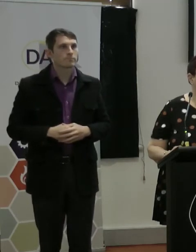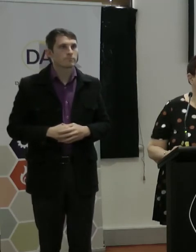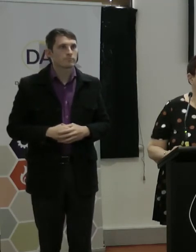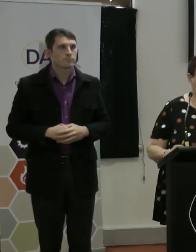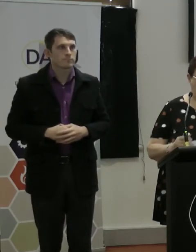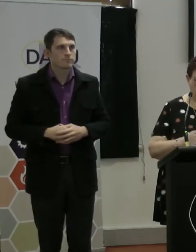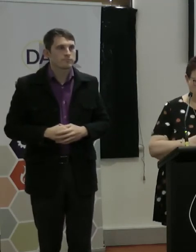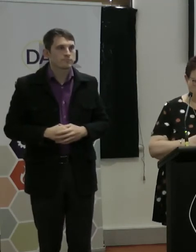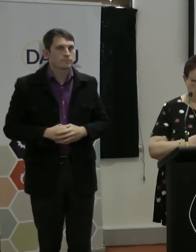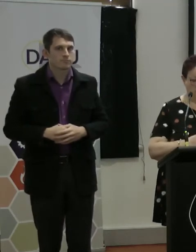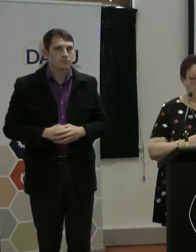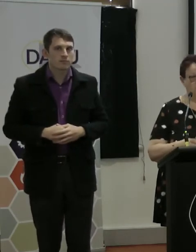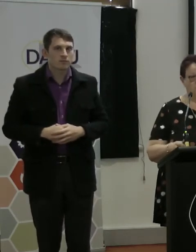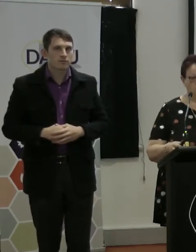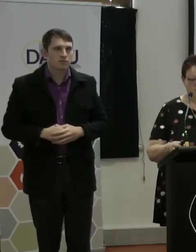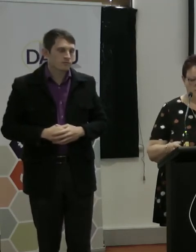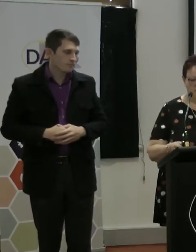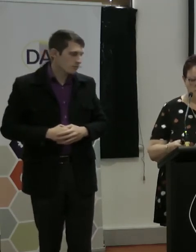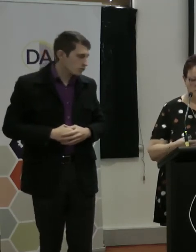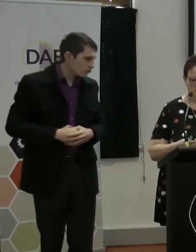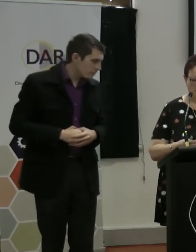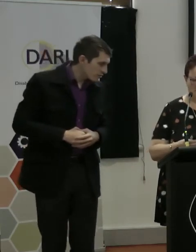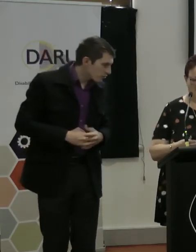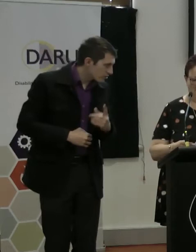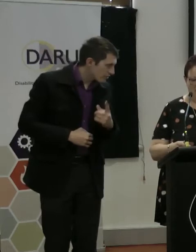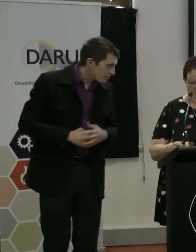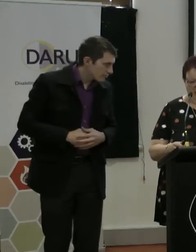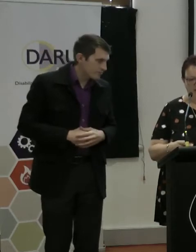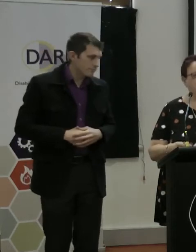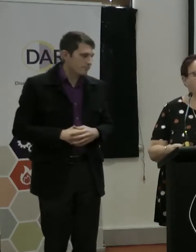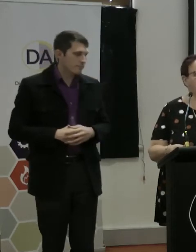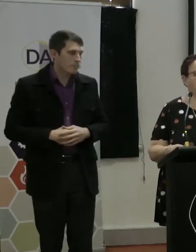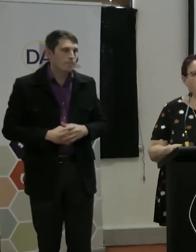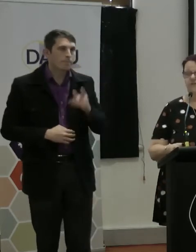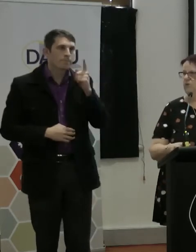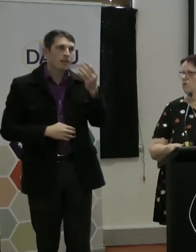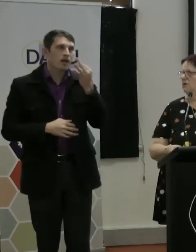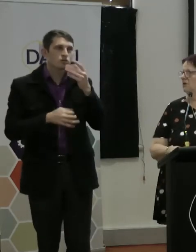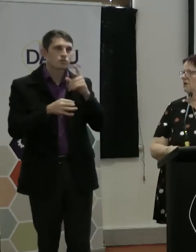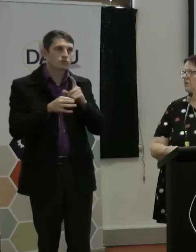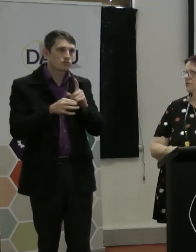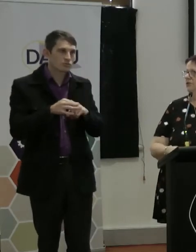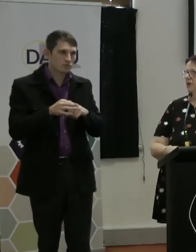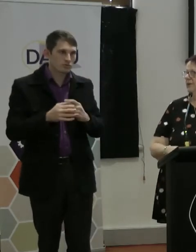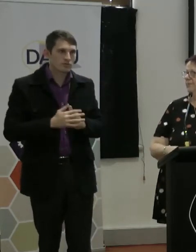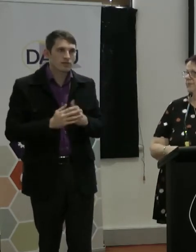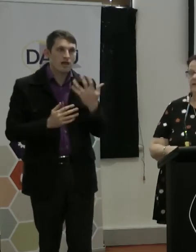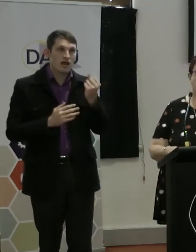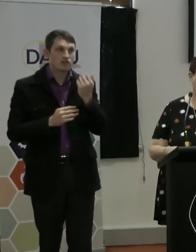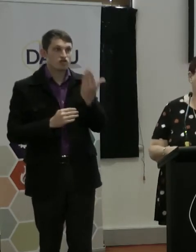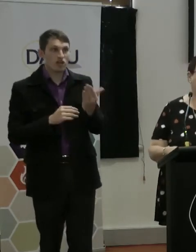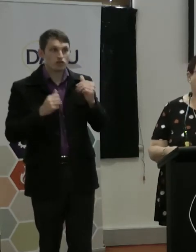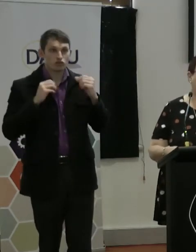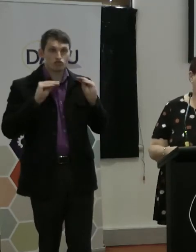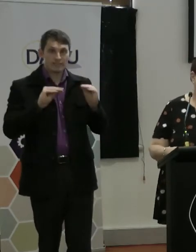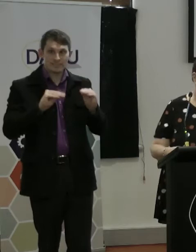Excellent question. Just checking my notes. Could you repeat the question? Yes, is there a charge for the training, is